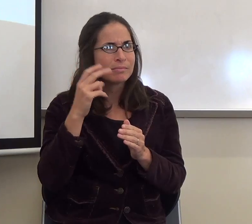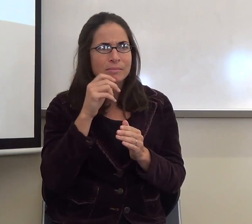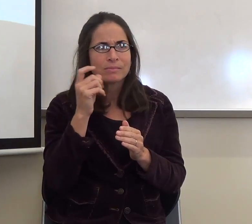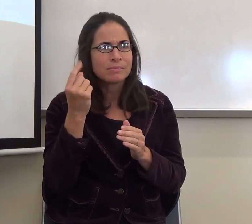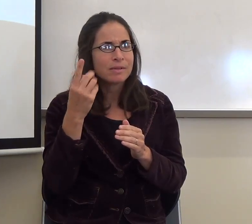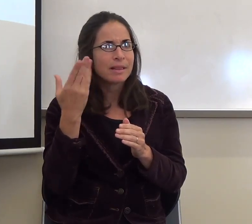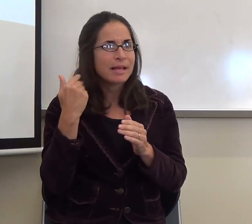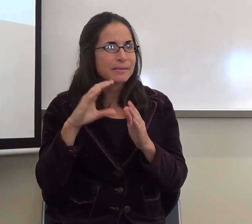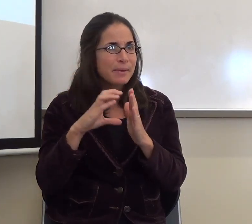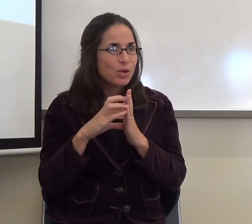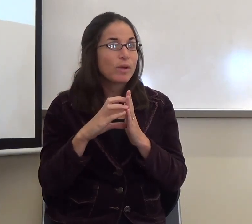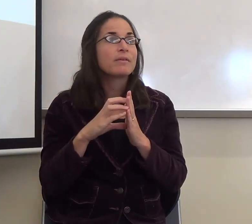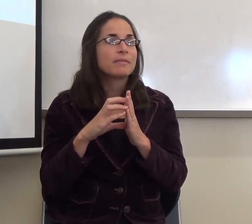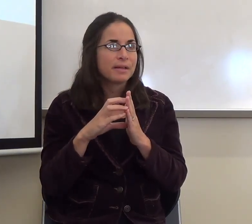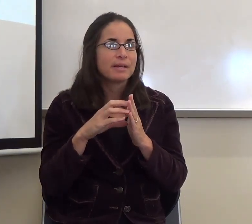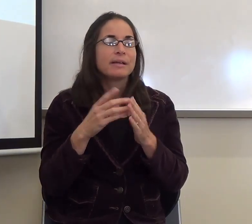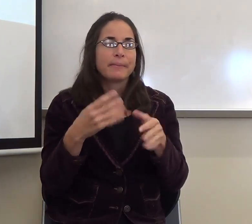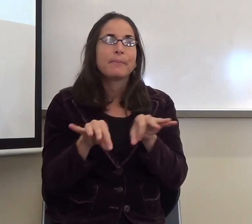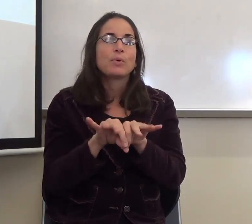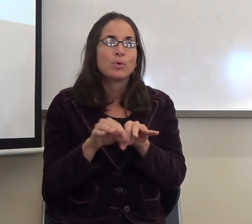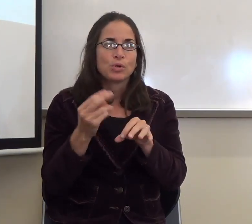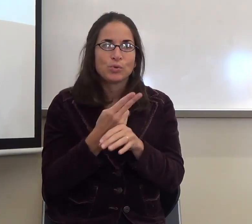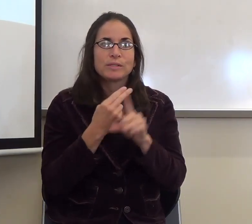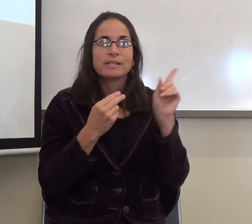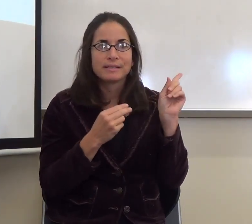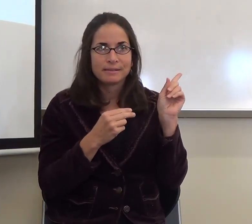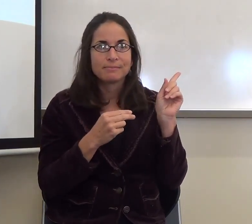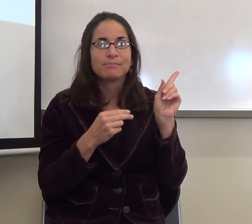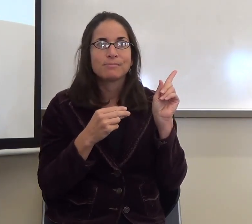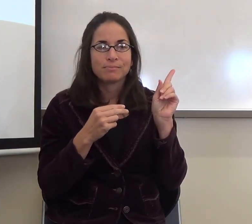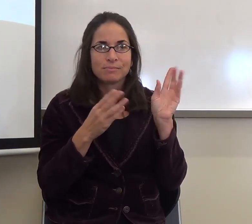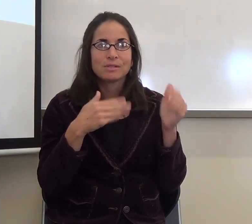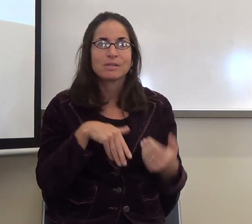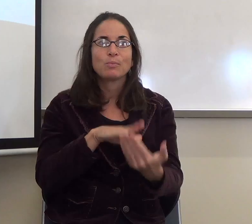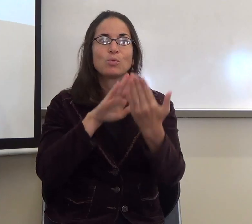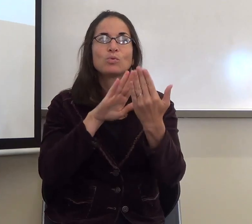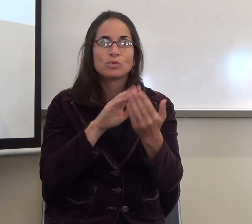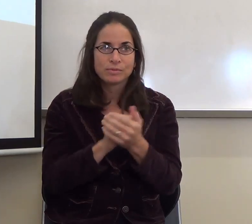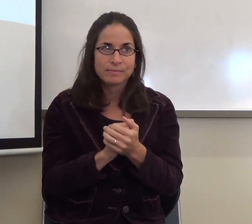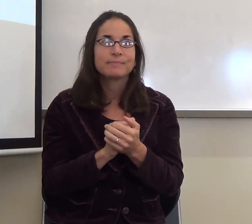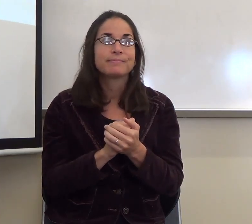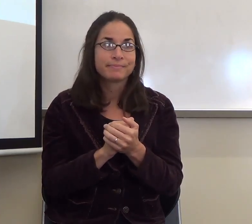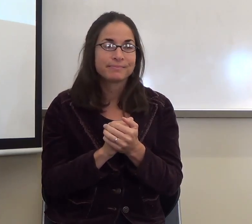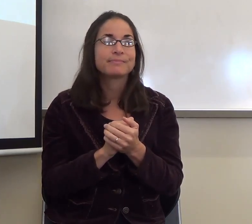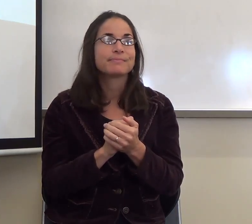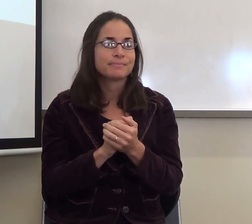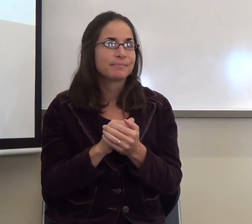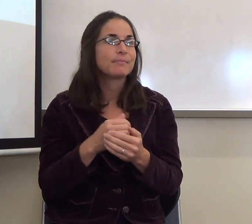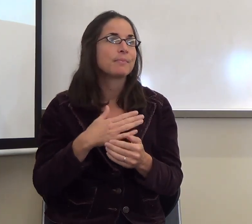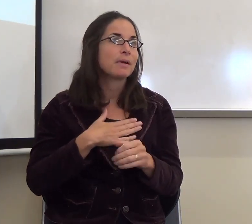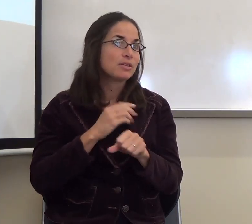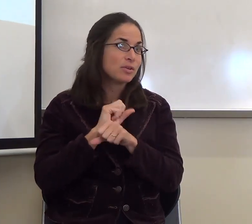right? Then you need to apply a strategy. And that's what my job is